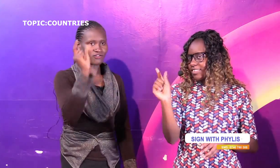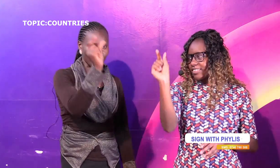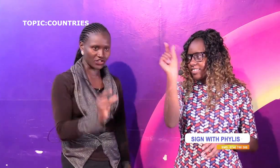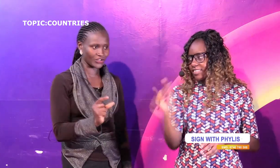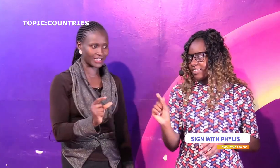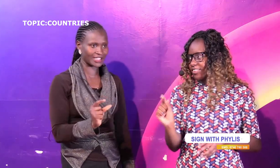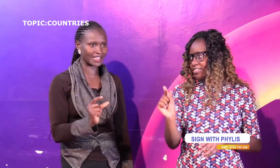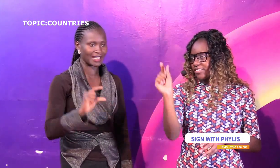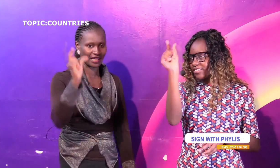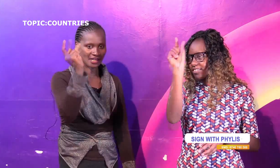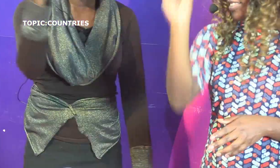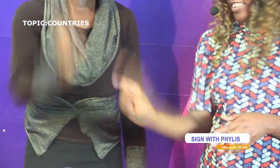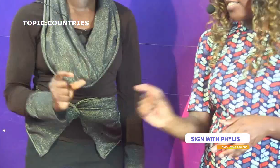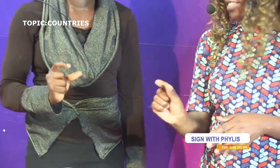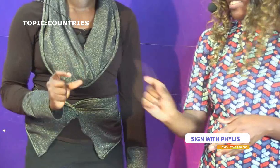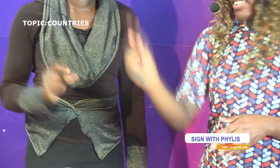Region. Region.